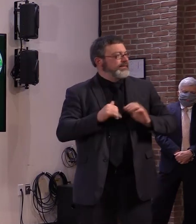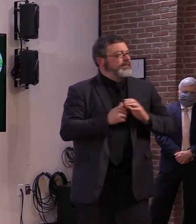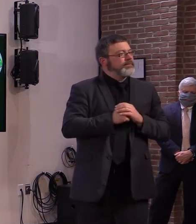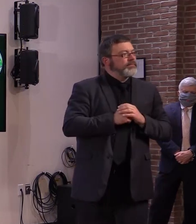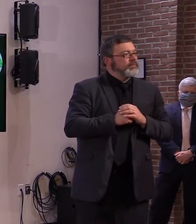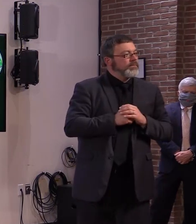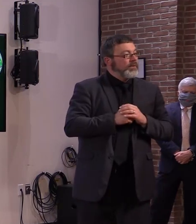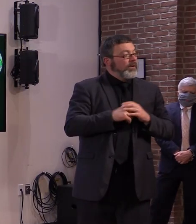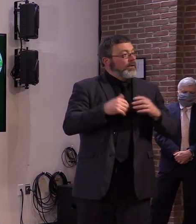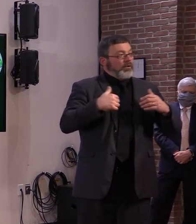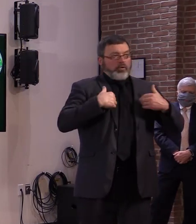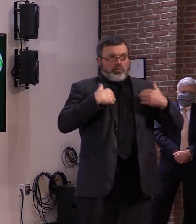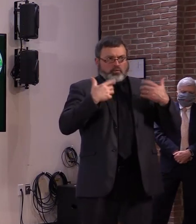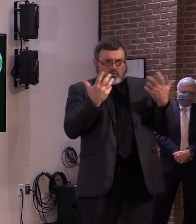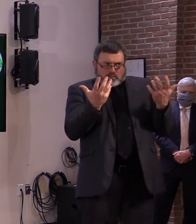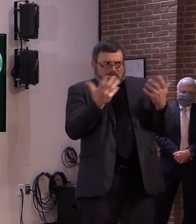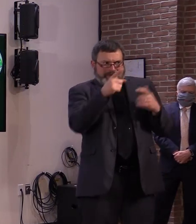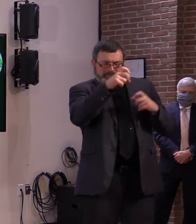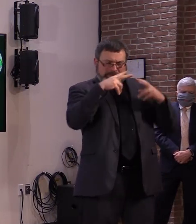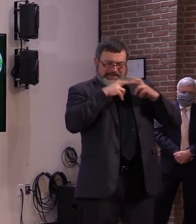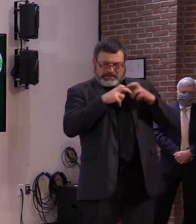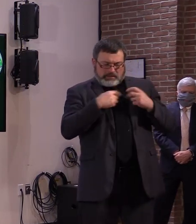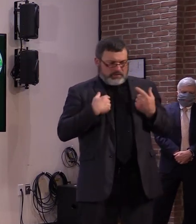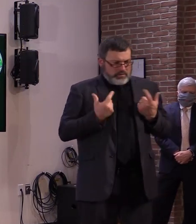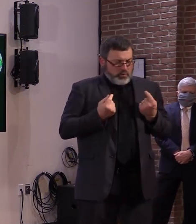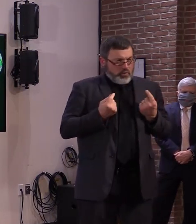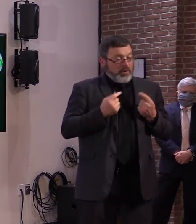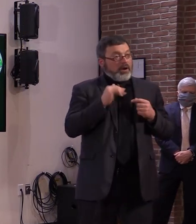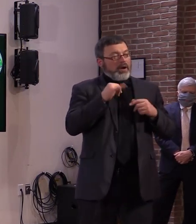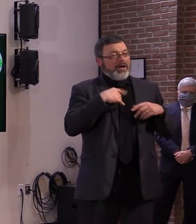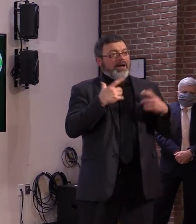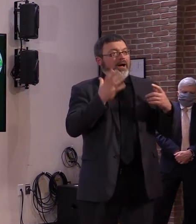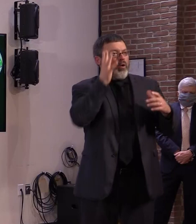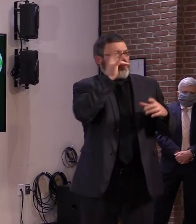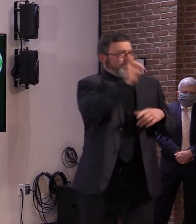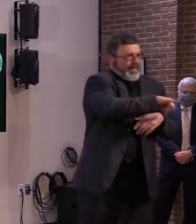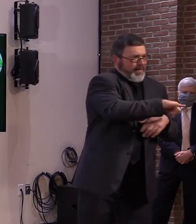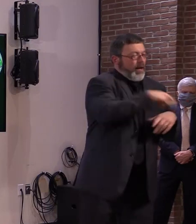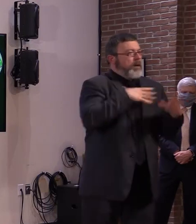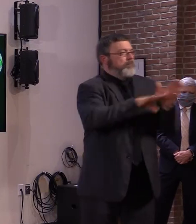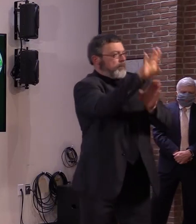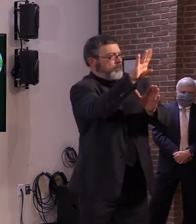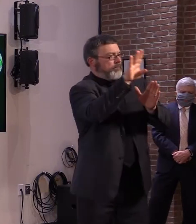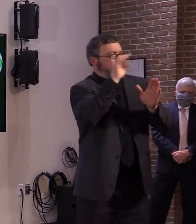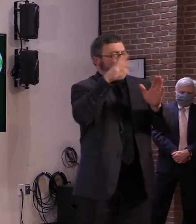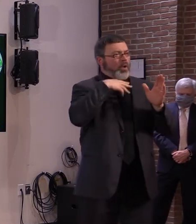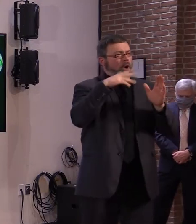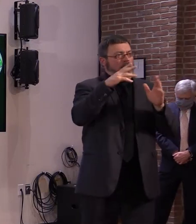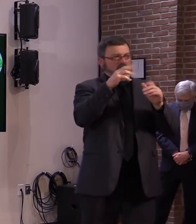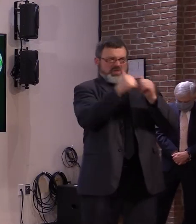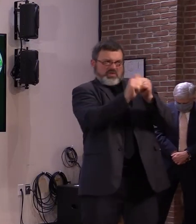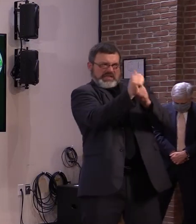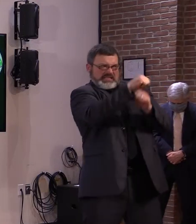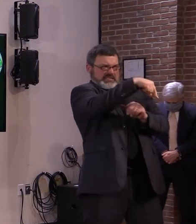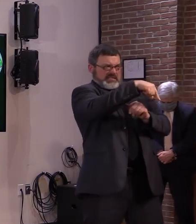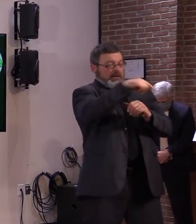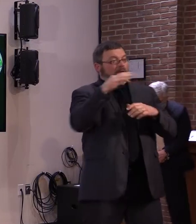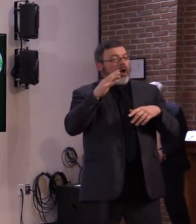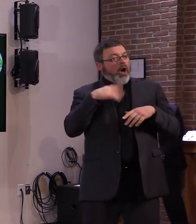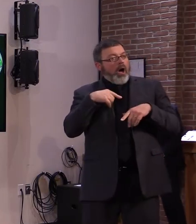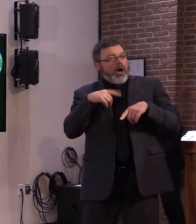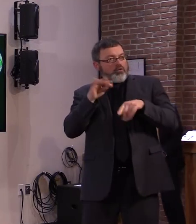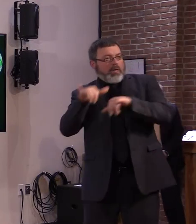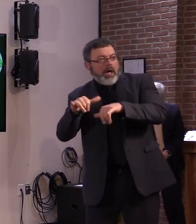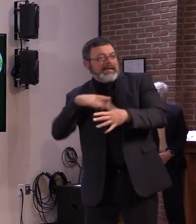inequities. Hosting a large gathering in your home over the holidays is not an activity available to all Vermonters, and by